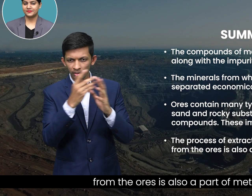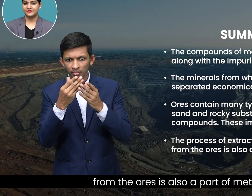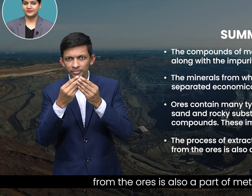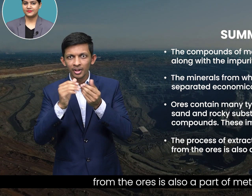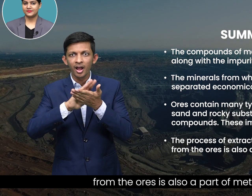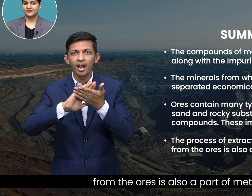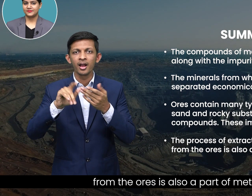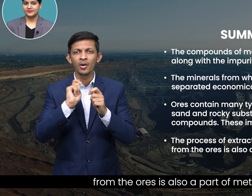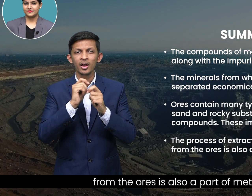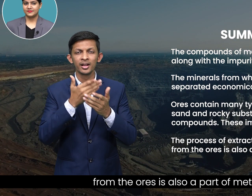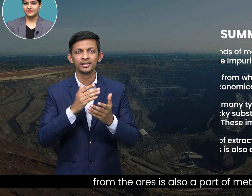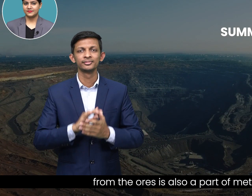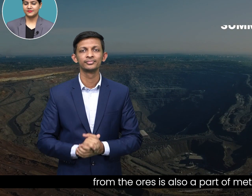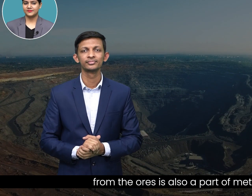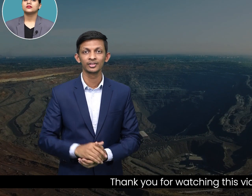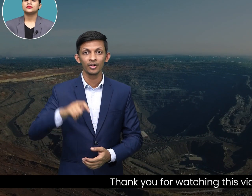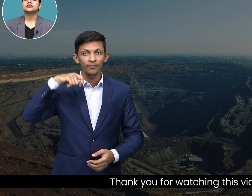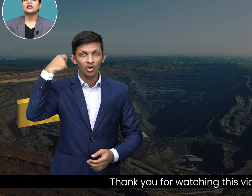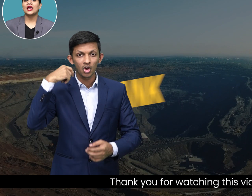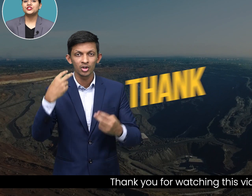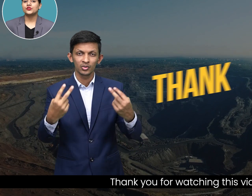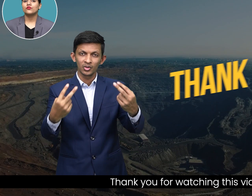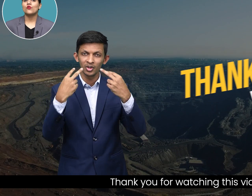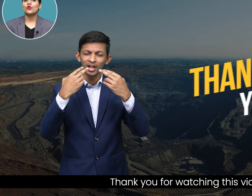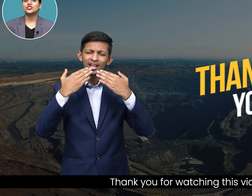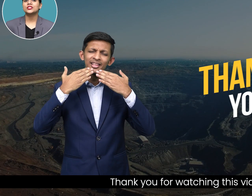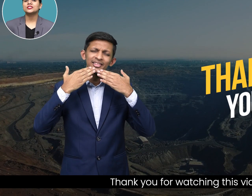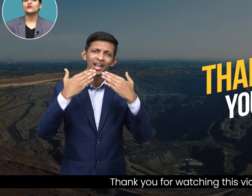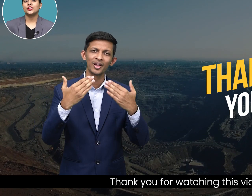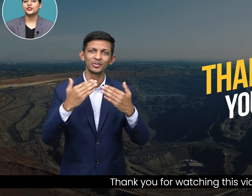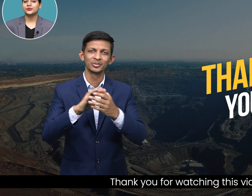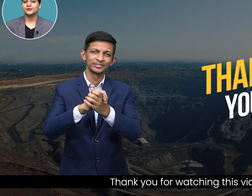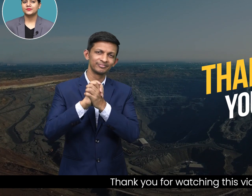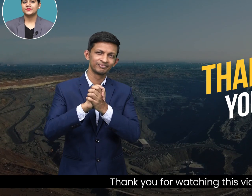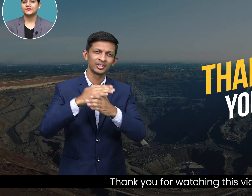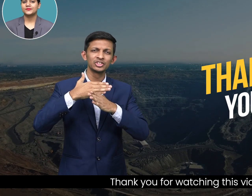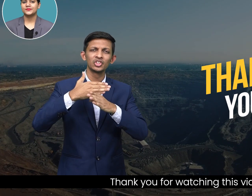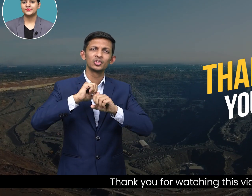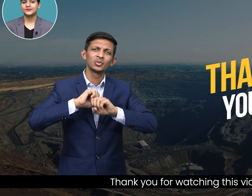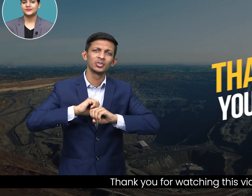Thank you for watching this video.